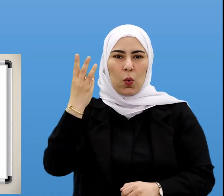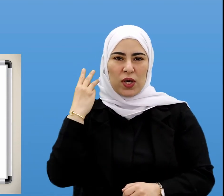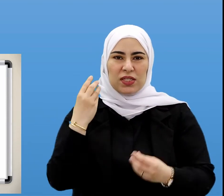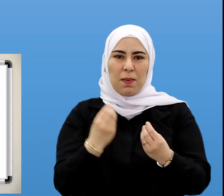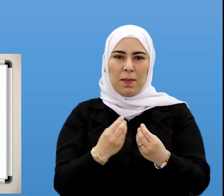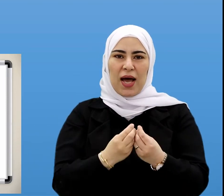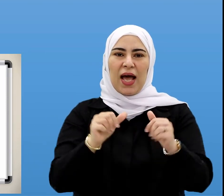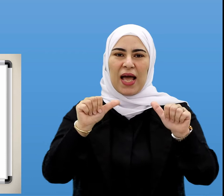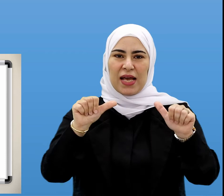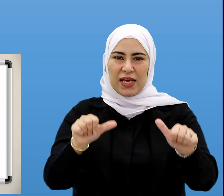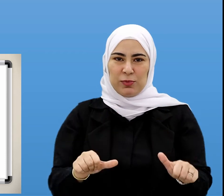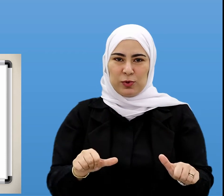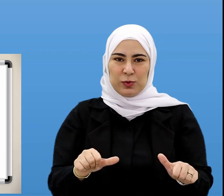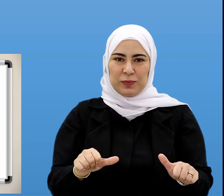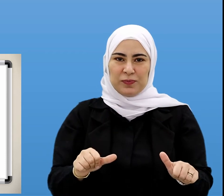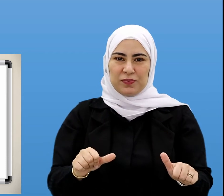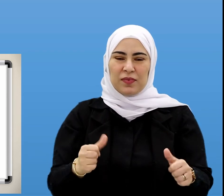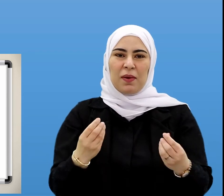plus able to, the verb go